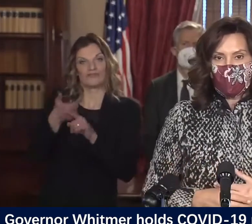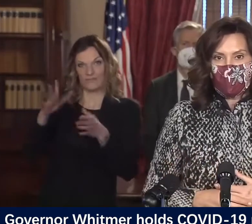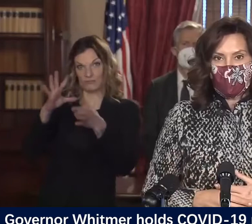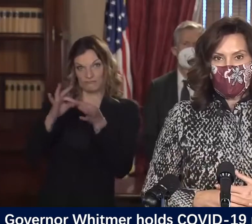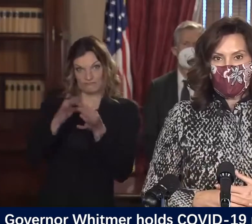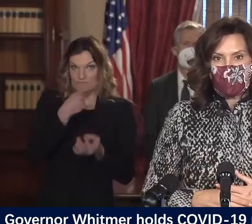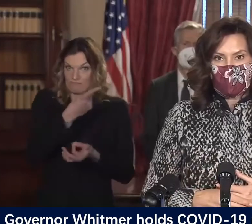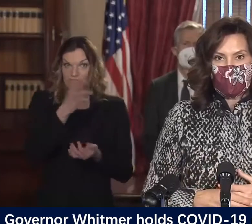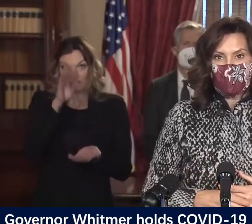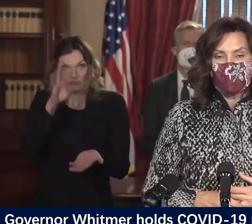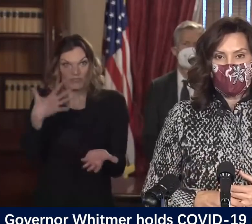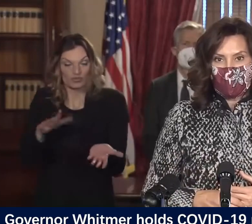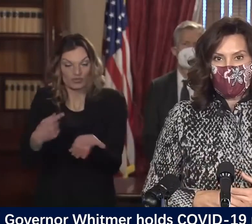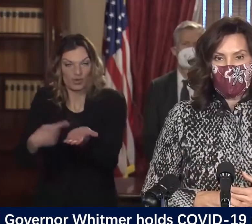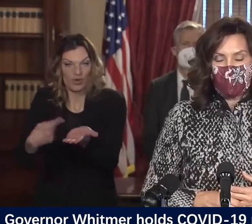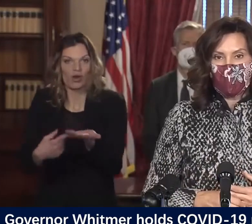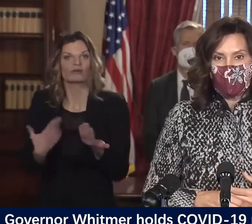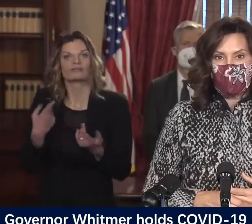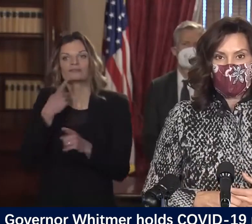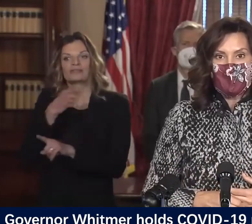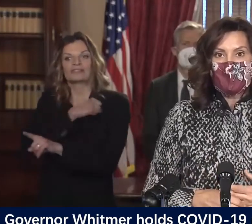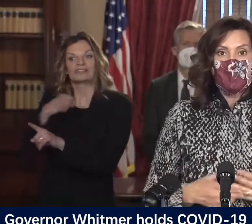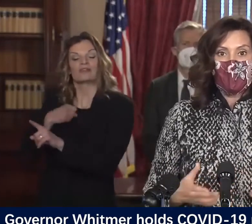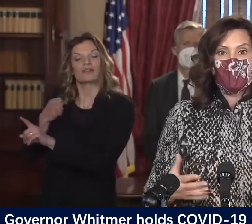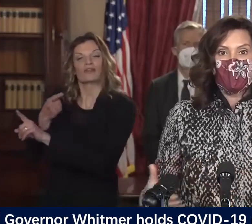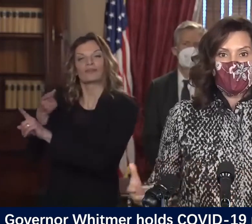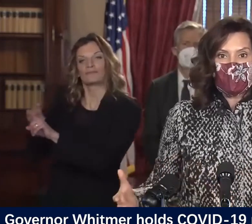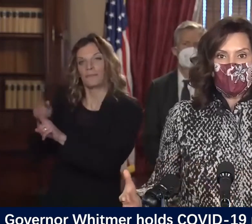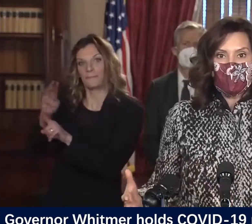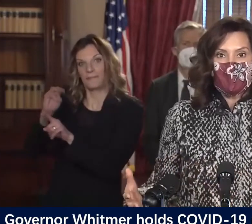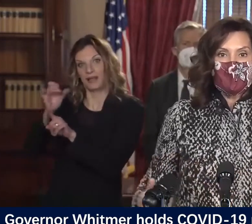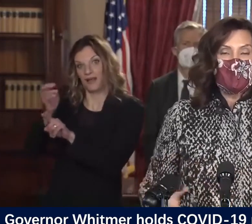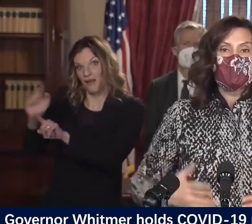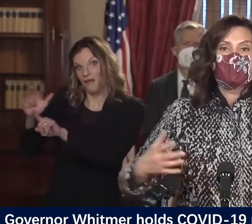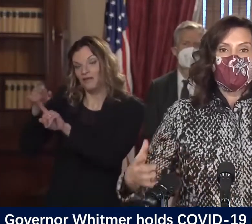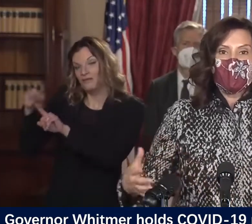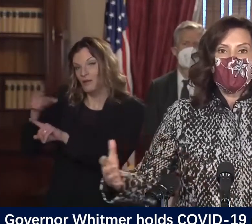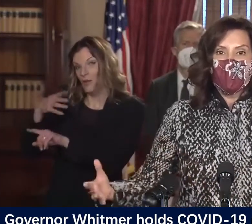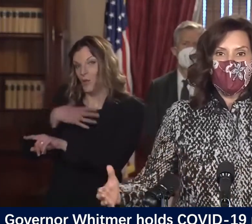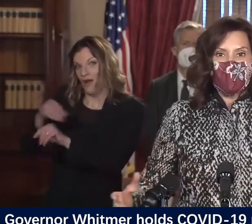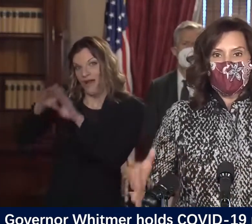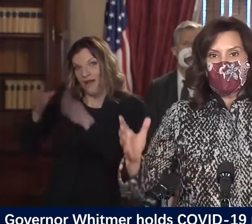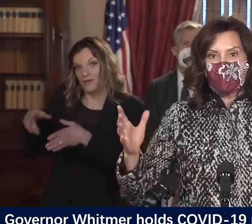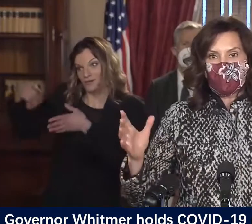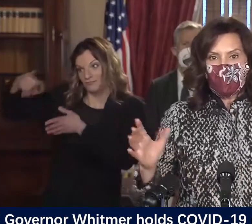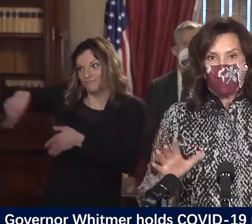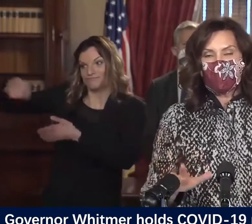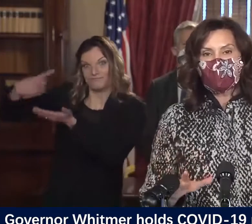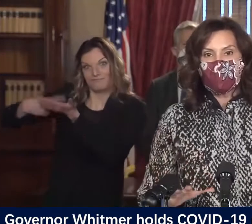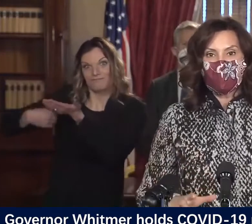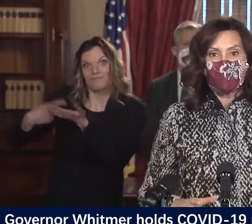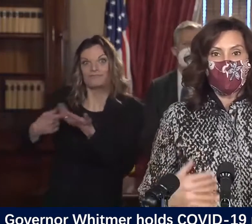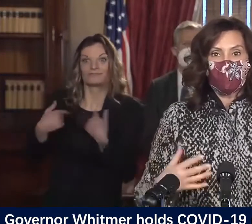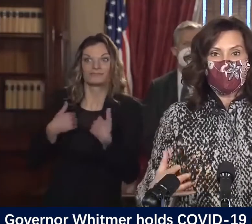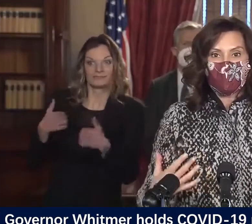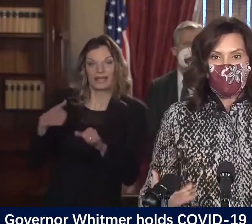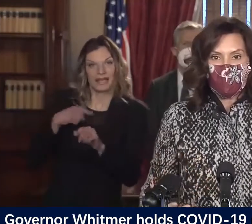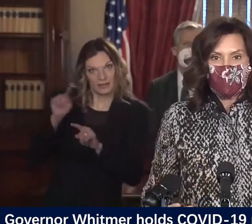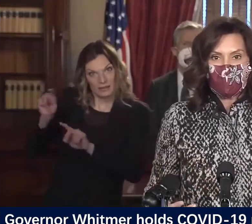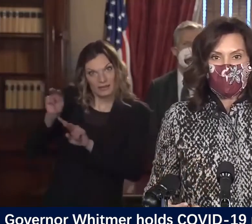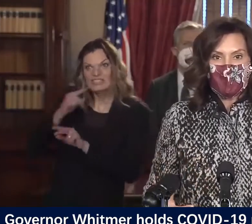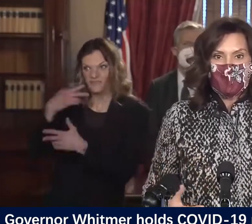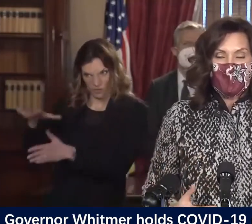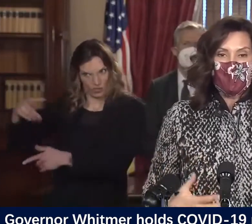conversations with Senator McConnell in the White House were productive. It is my hope, I mean, there's no text yet for all of us